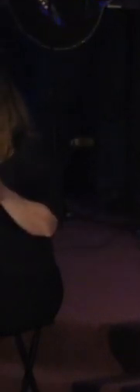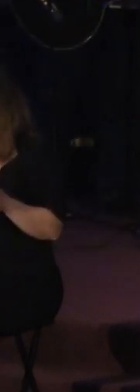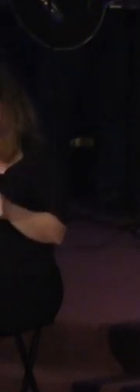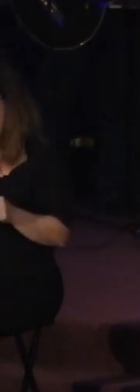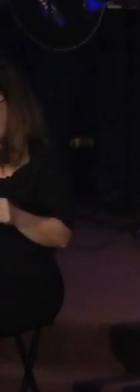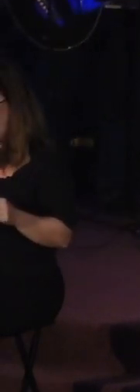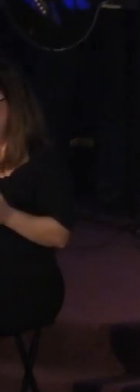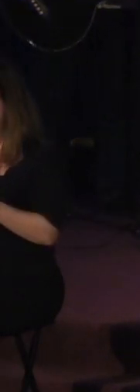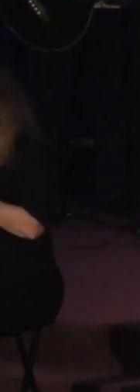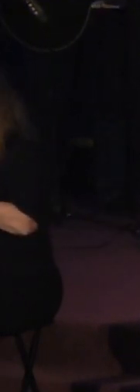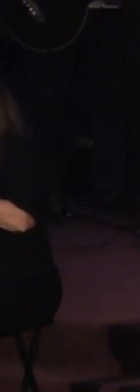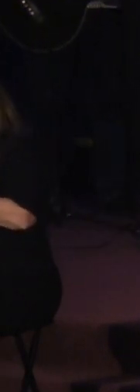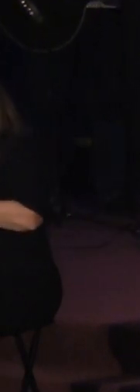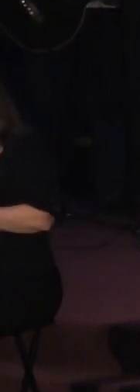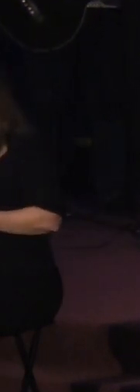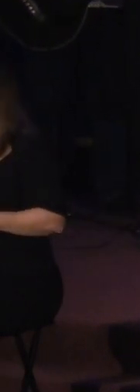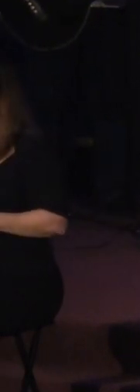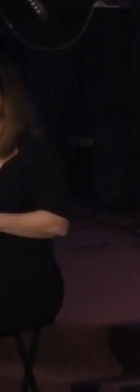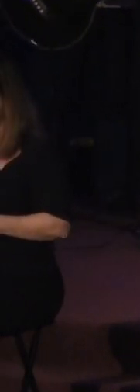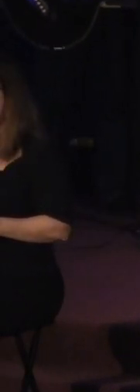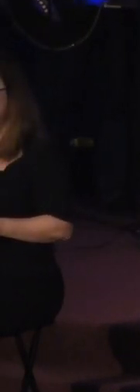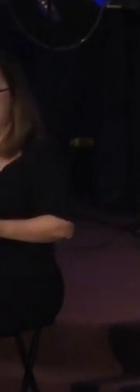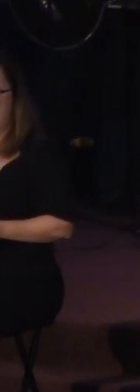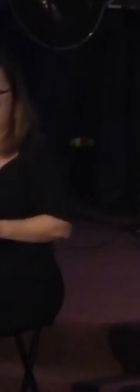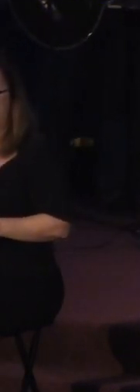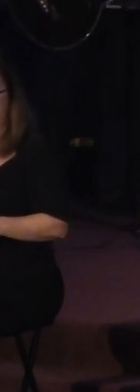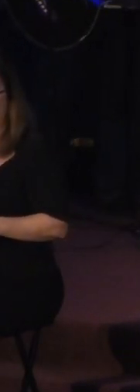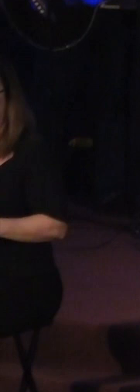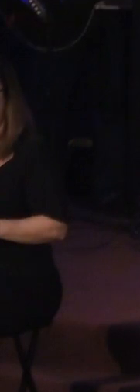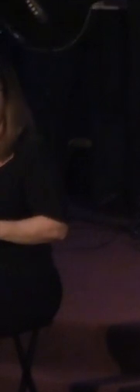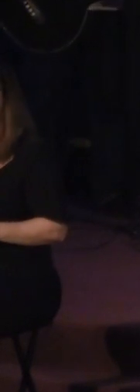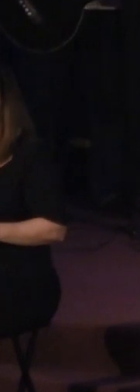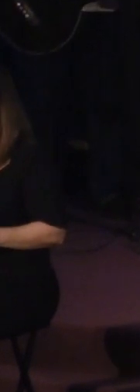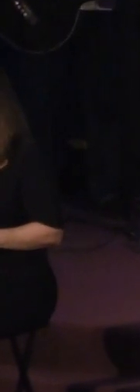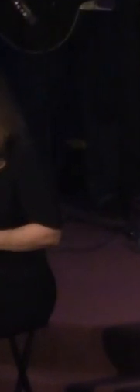truth. And if you say God doesn't like you, I say you're wrong.